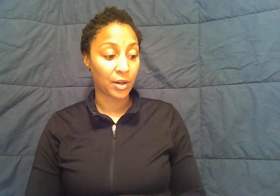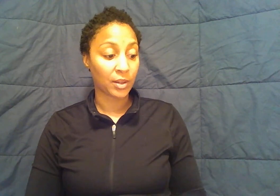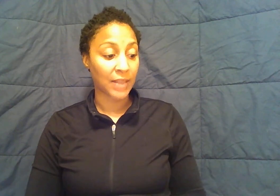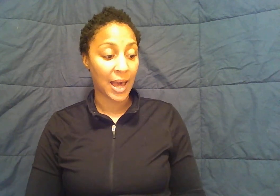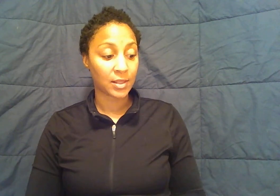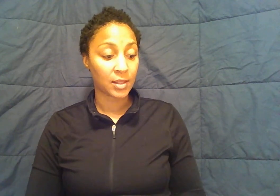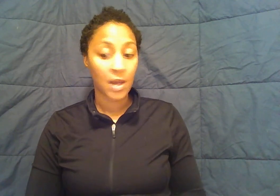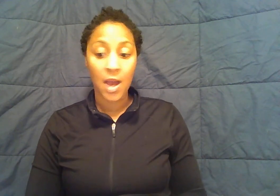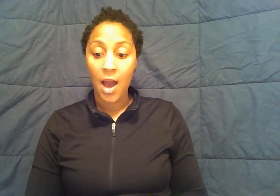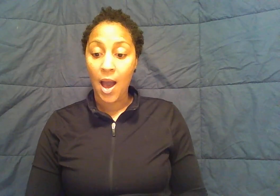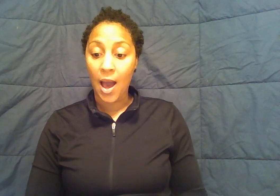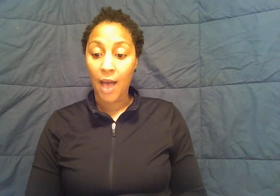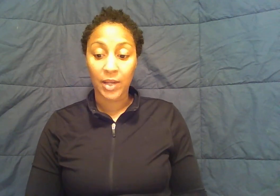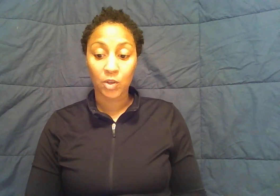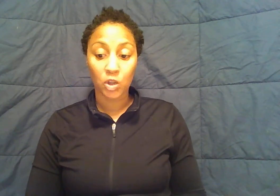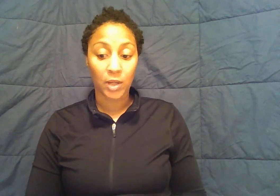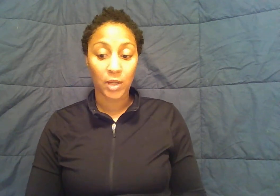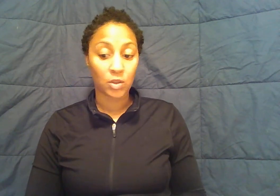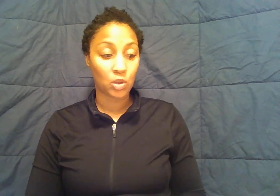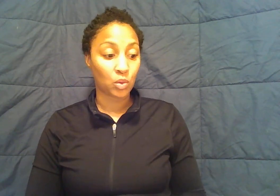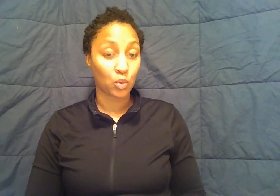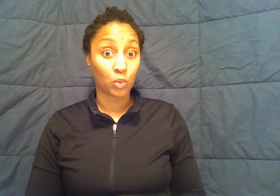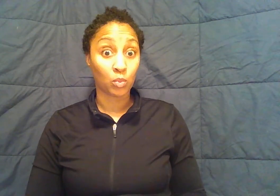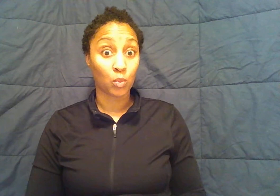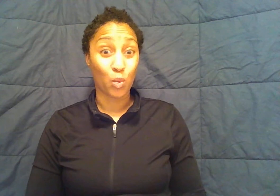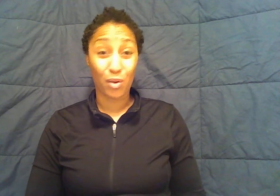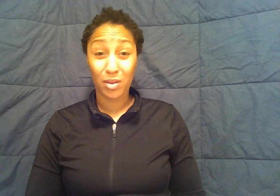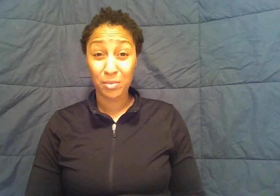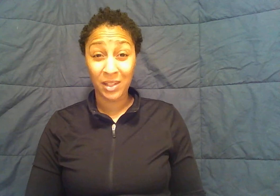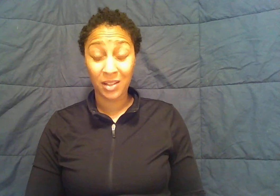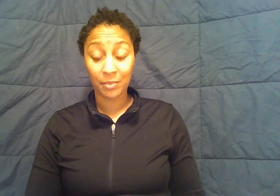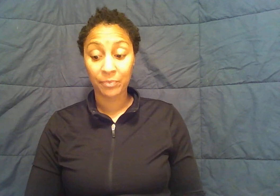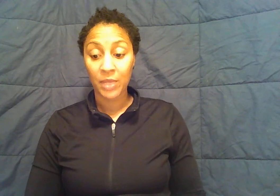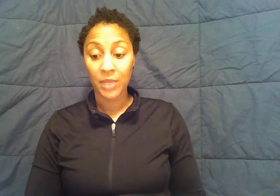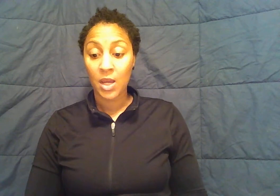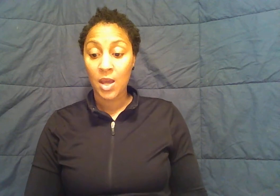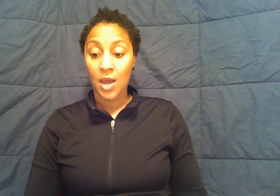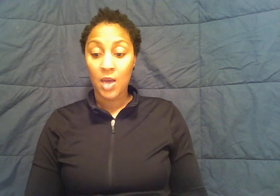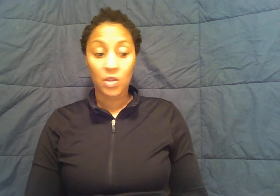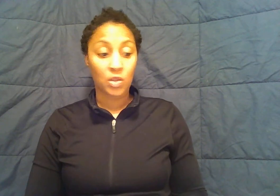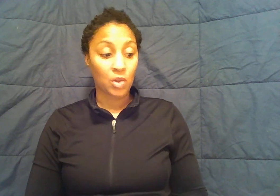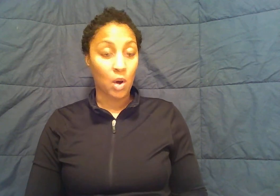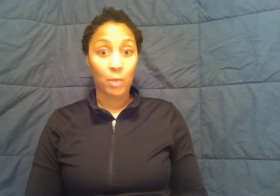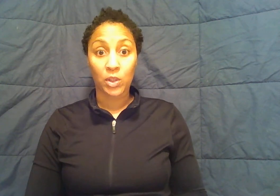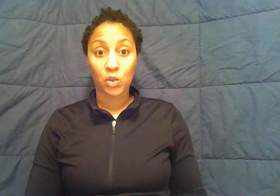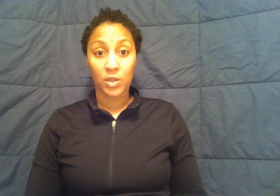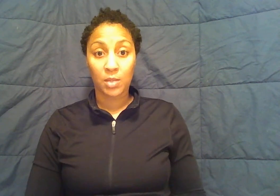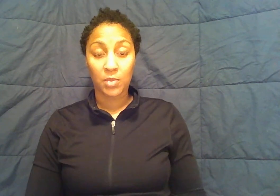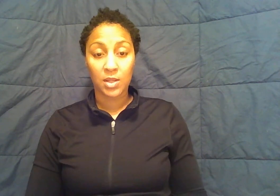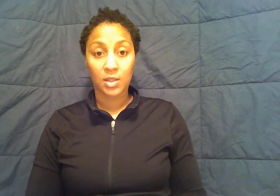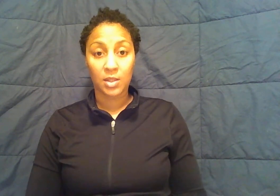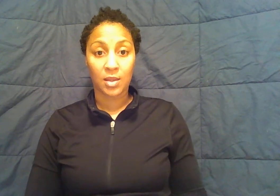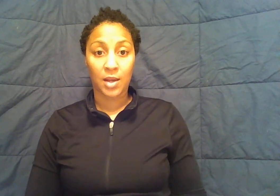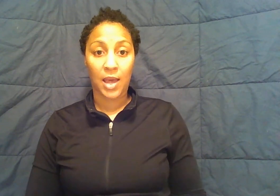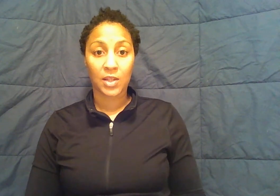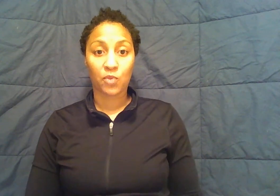our class. I've now tried to work on the meaning, so I'm going to attempt this and then ask